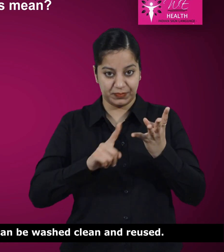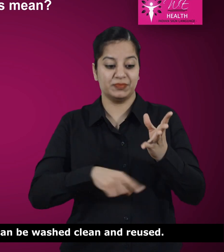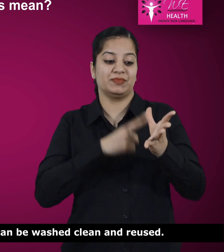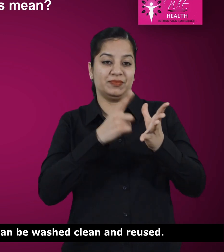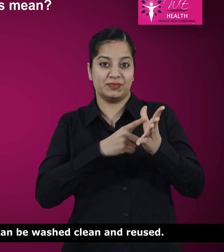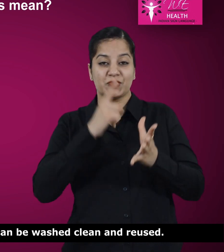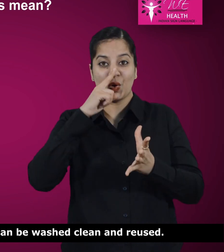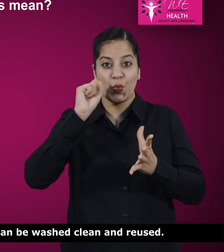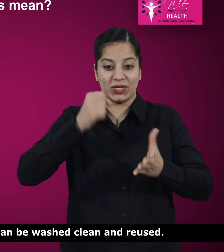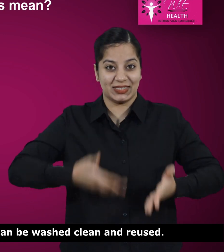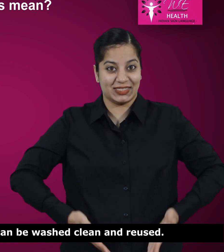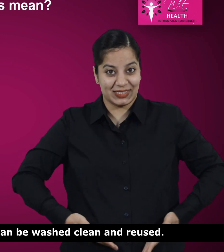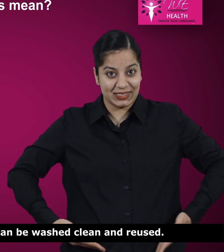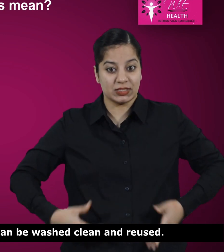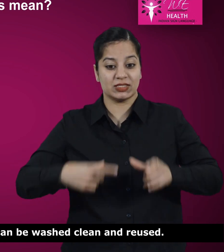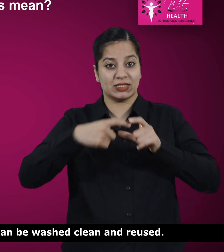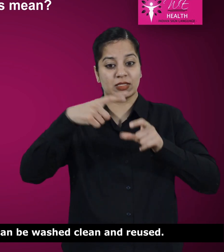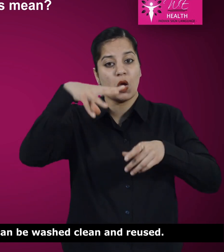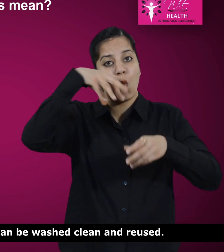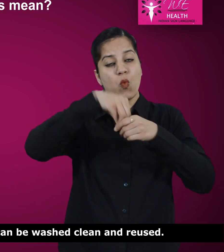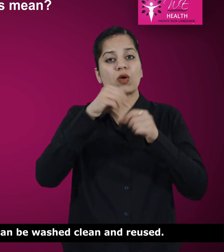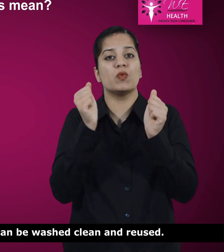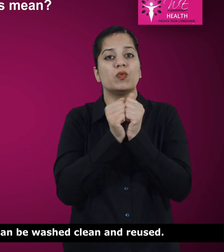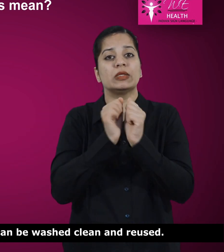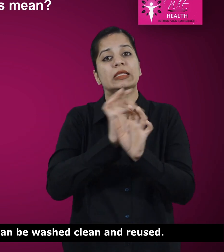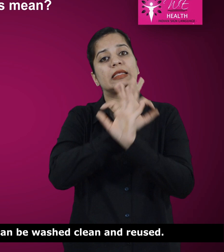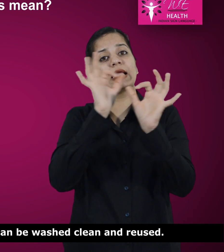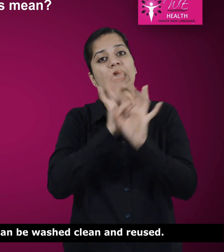Also, panties designed for periods can be washed, clean, and reused.